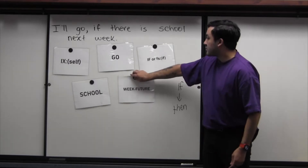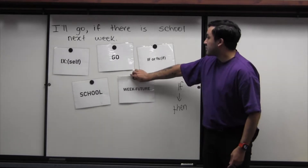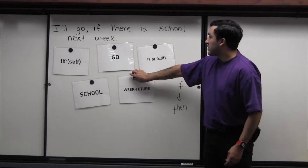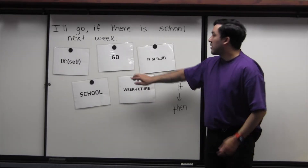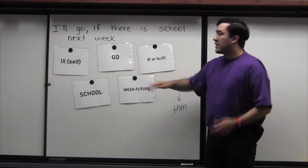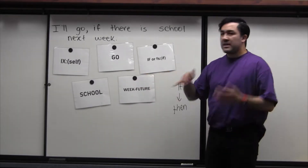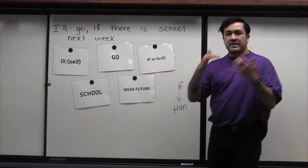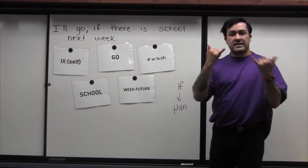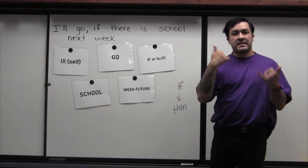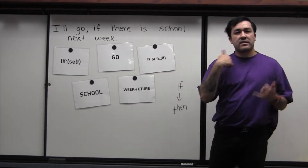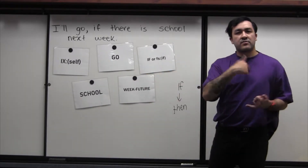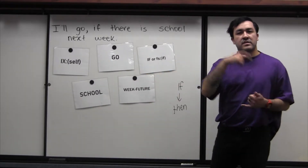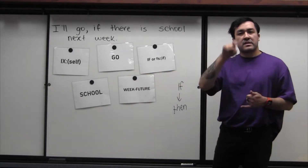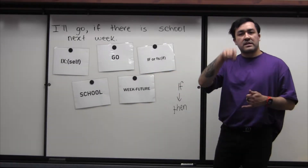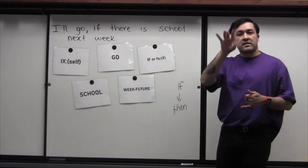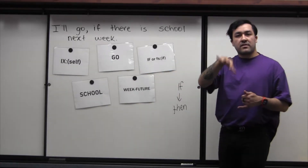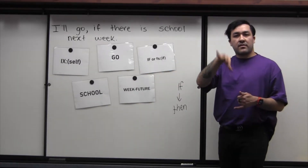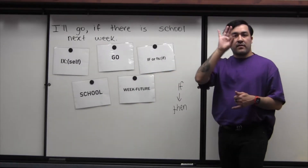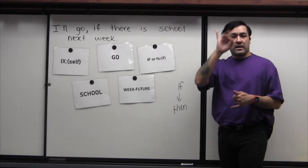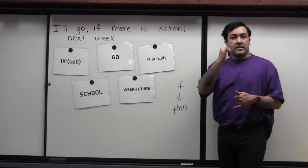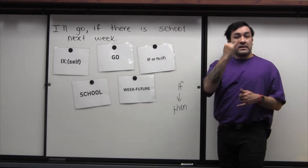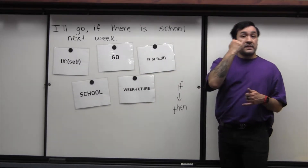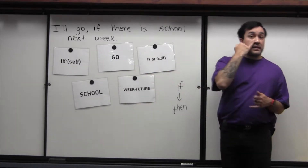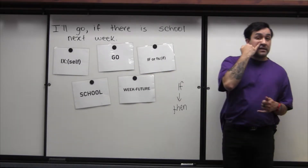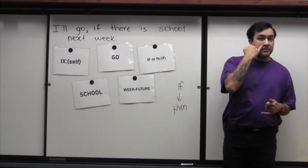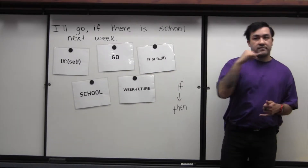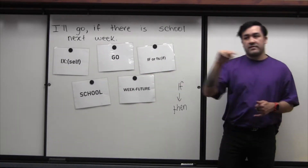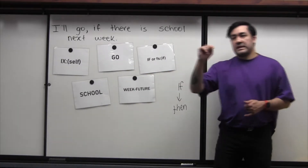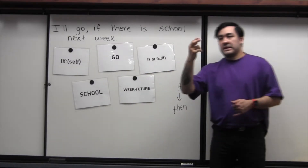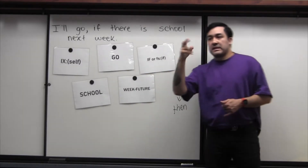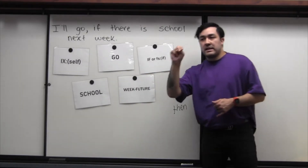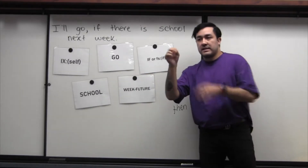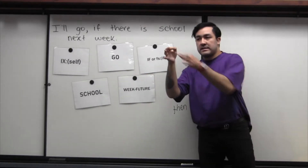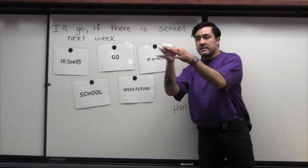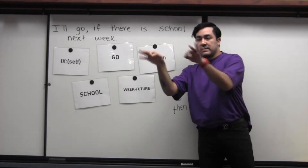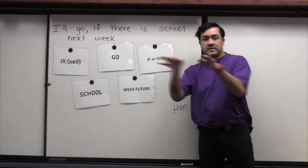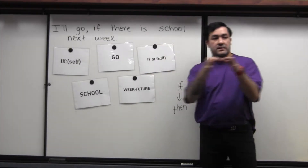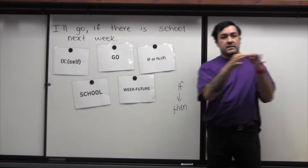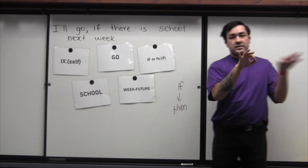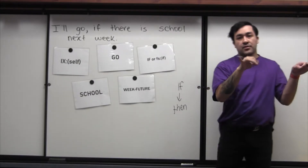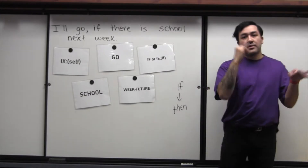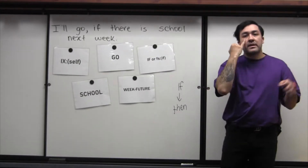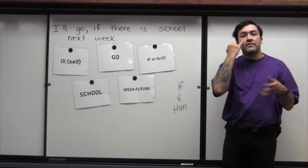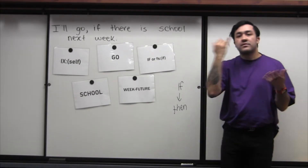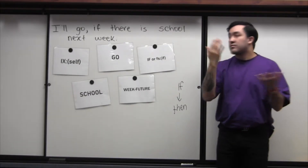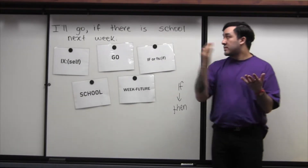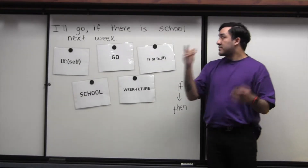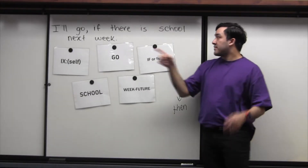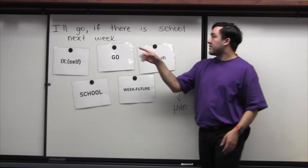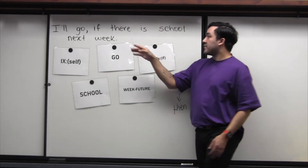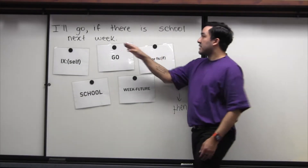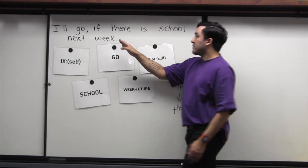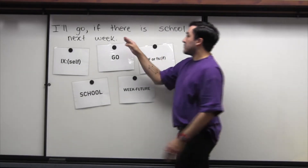wrong one. So now we need to go ahead and find the if and then statements in the original